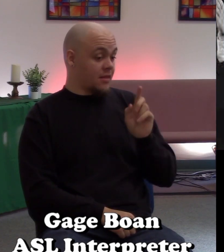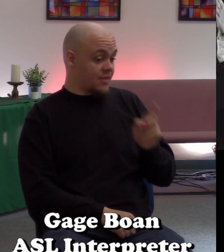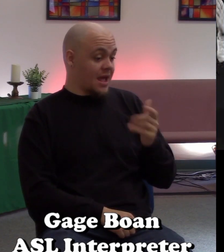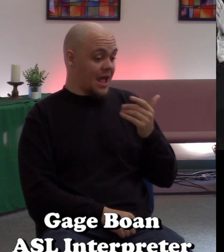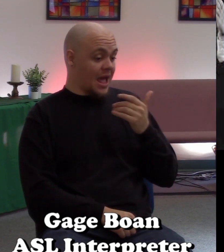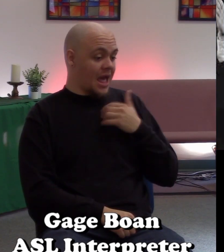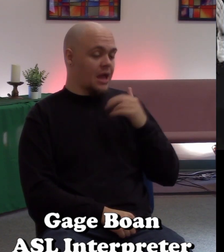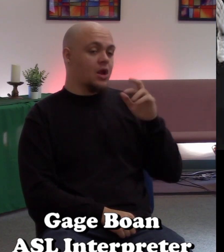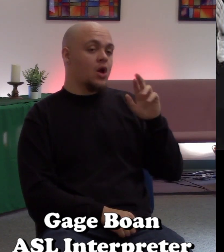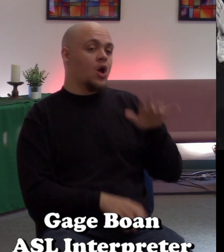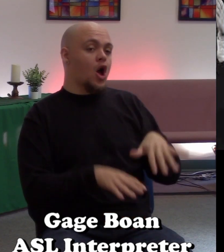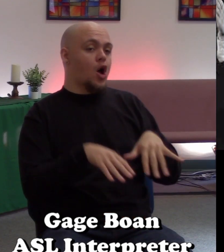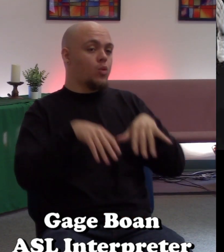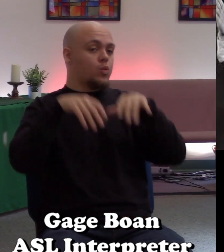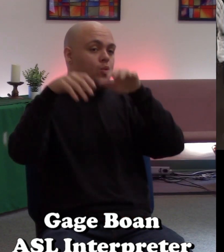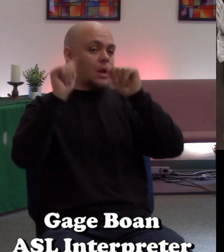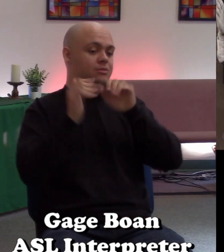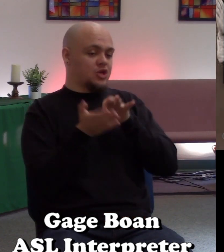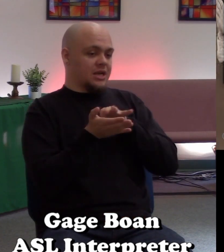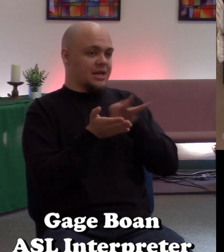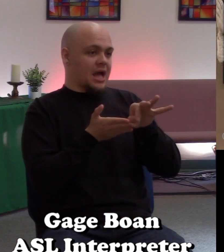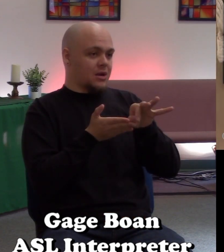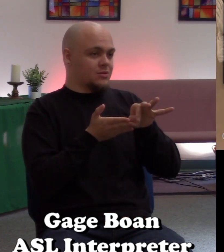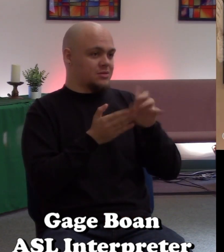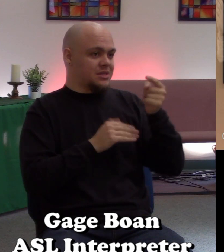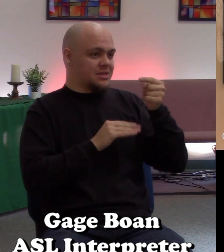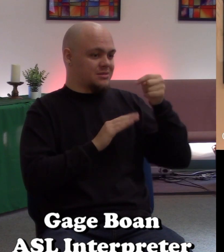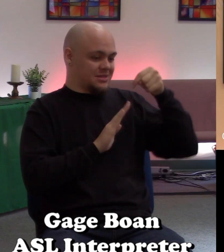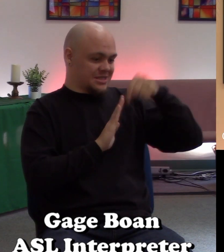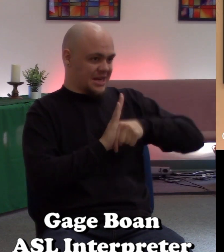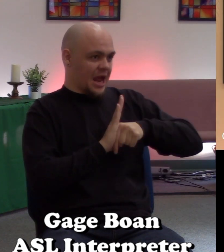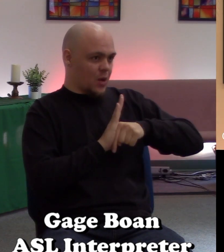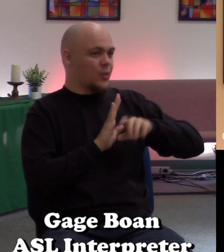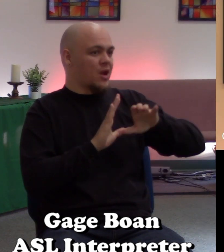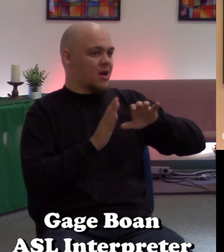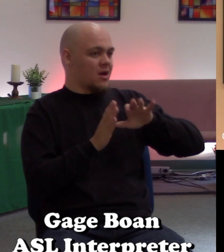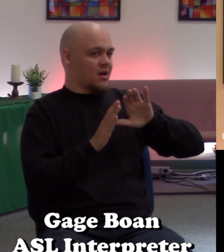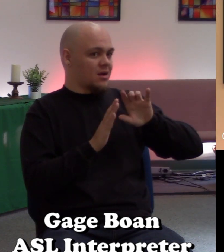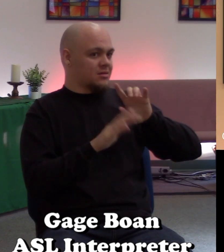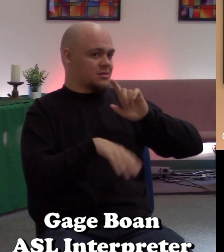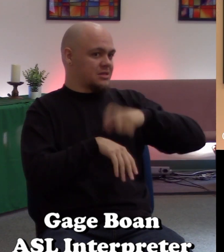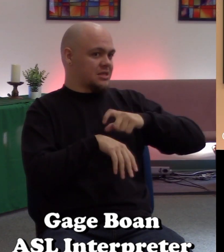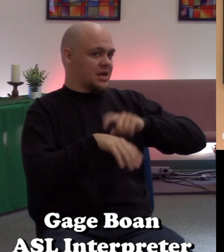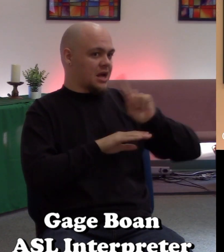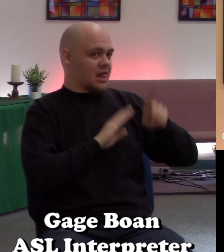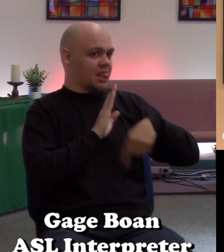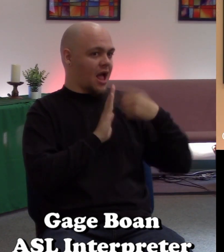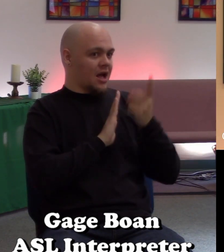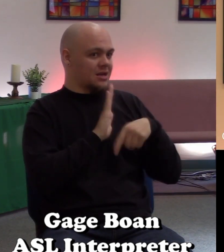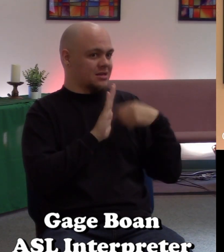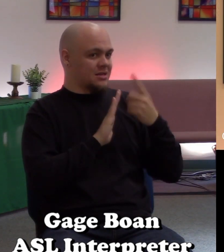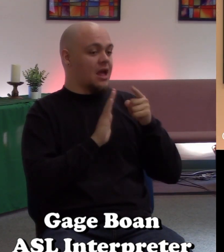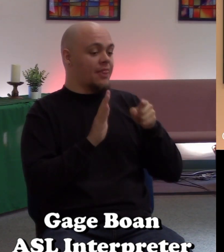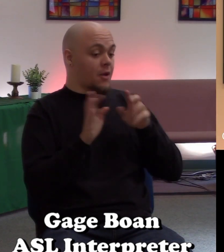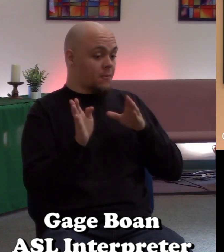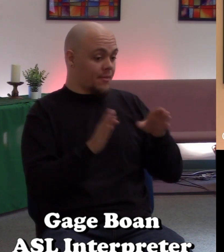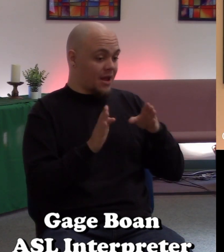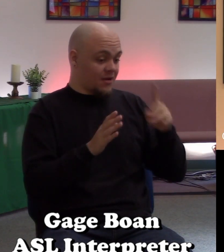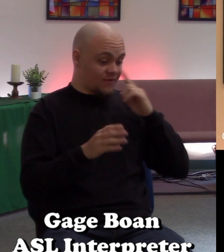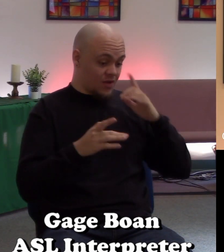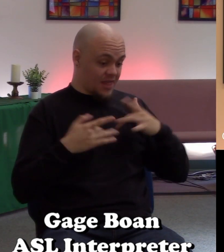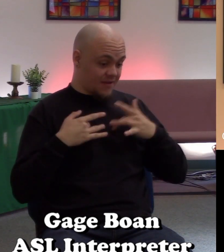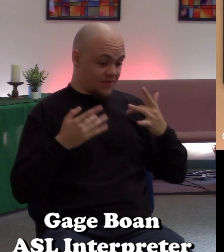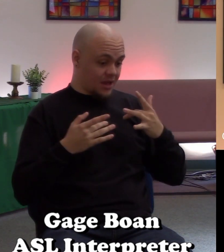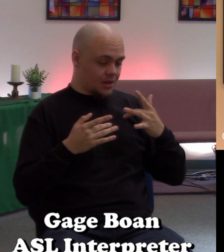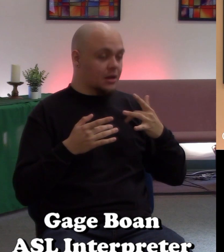Paul and Jan actually had a rapture countdown. You can find it on YouTube if you look, as they're prepping for